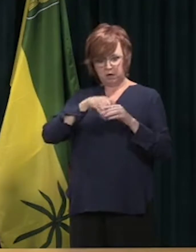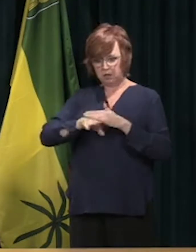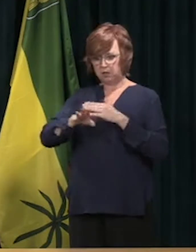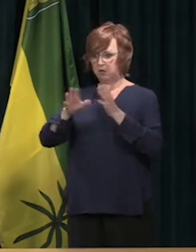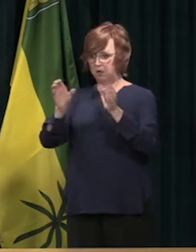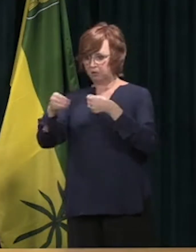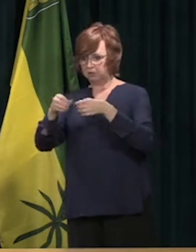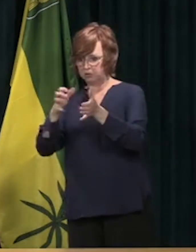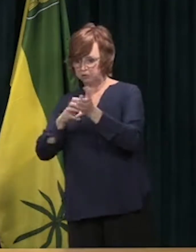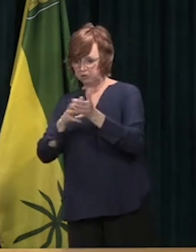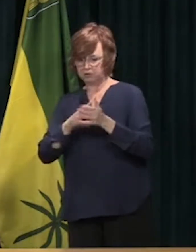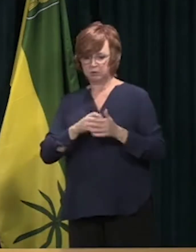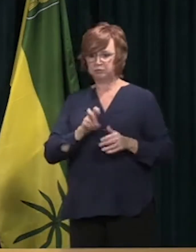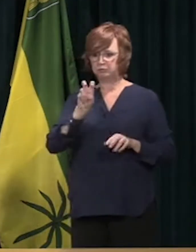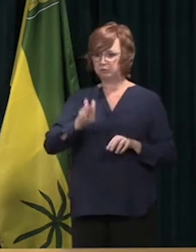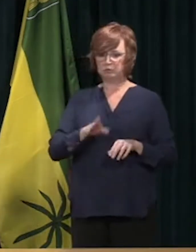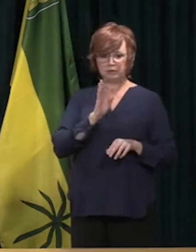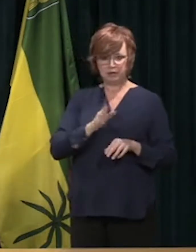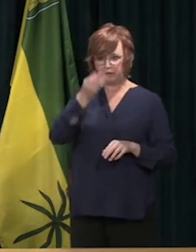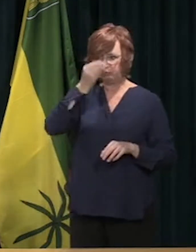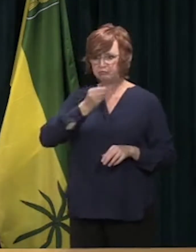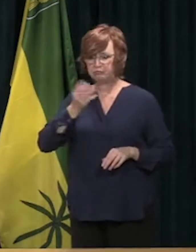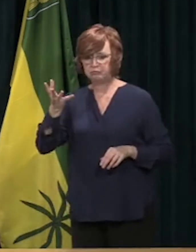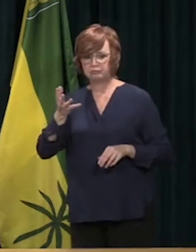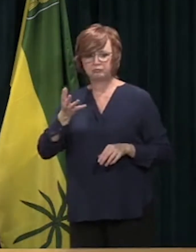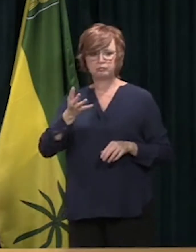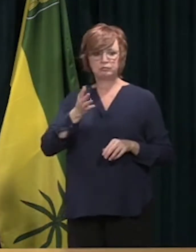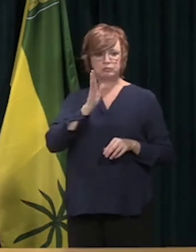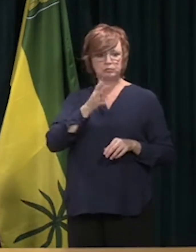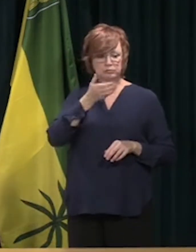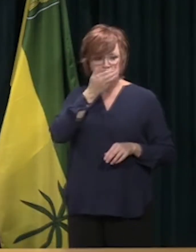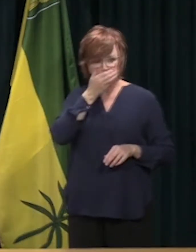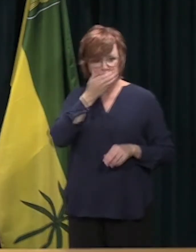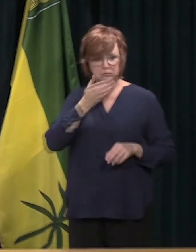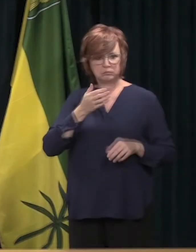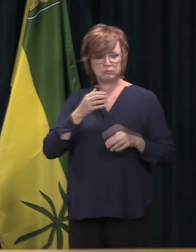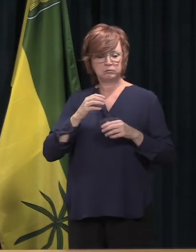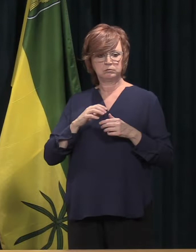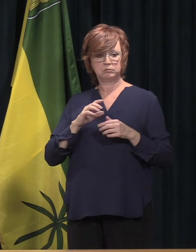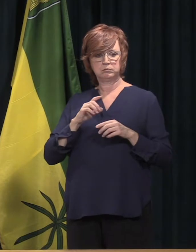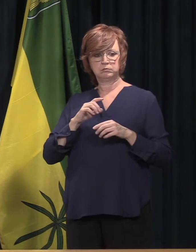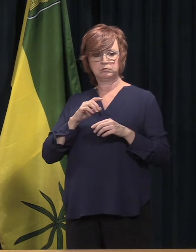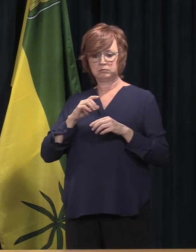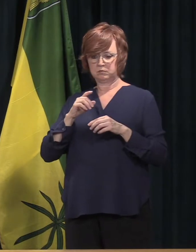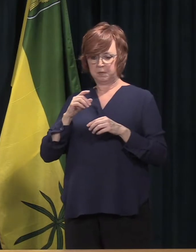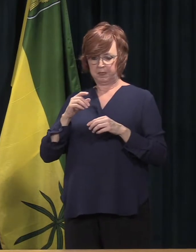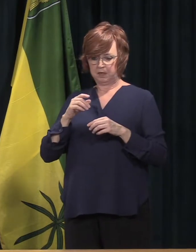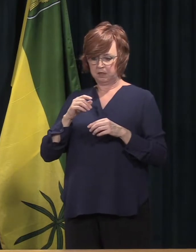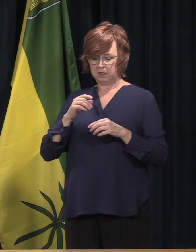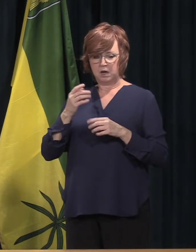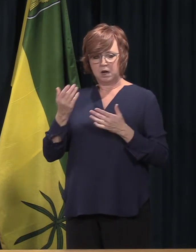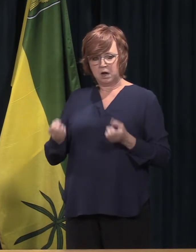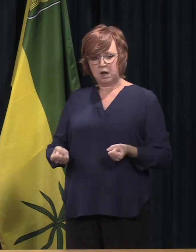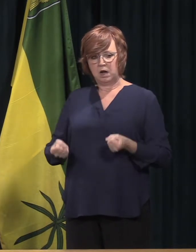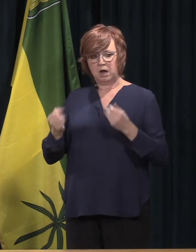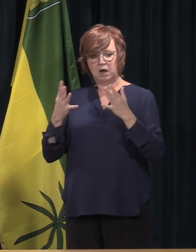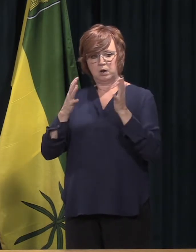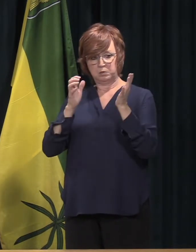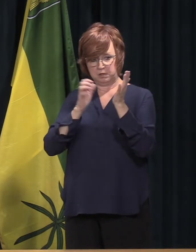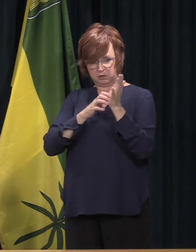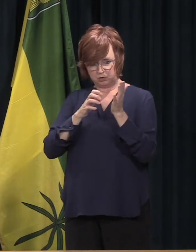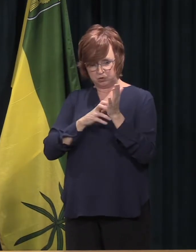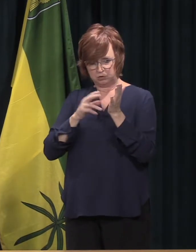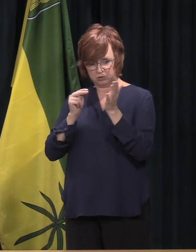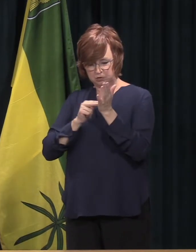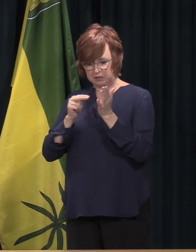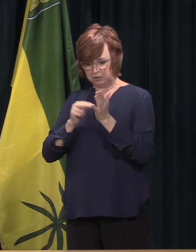tested positive, do we know how many physicians and other medical professionals are currently self-isolating in relation to